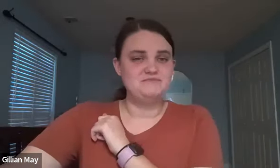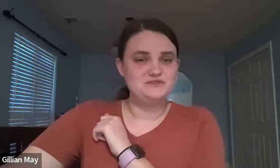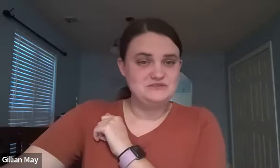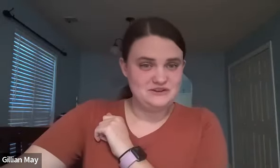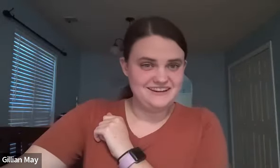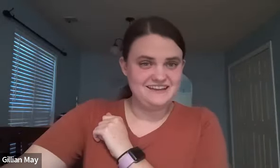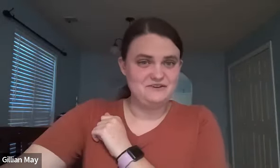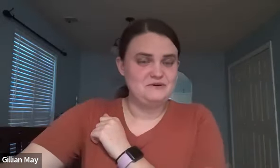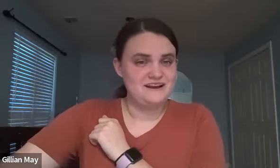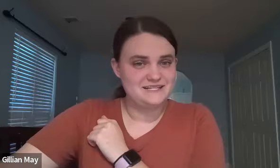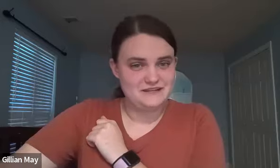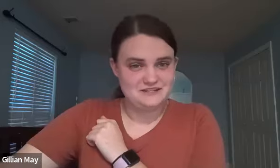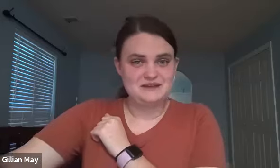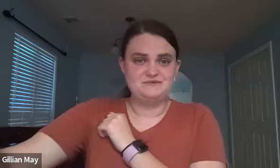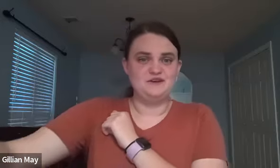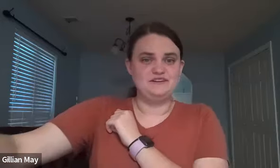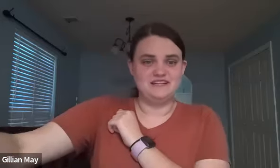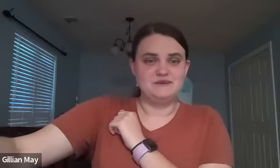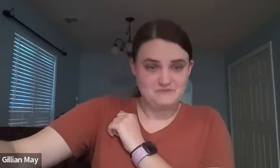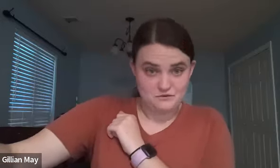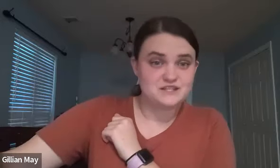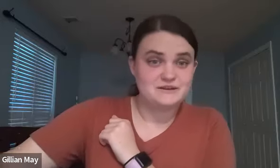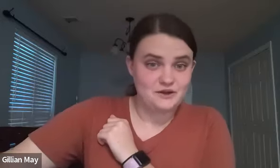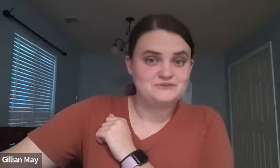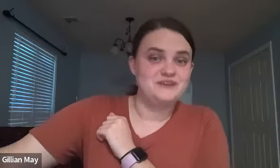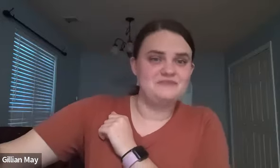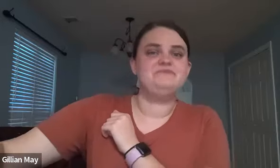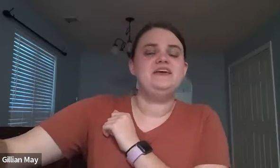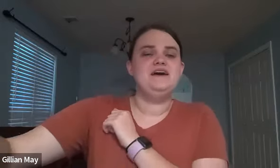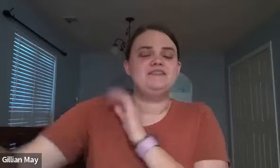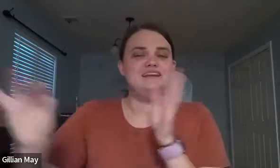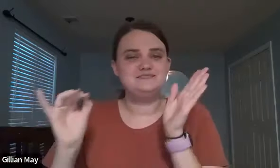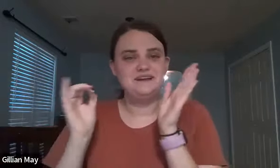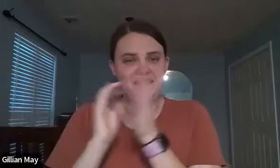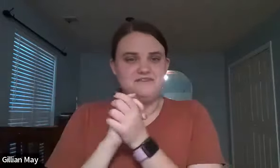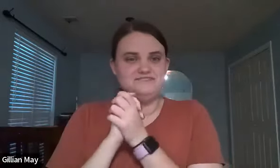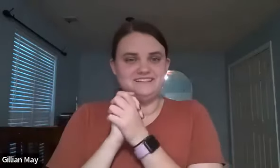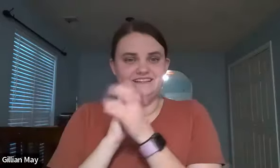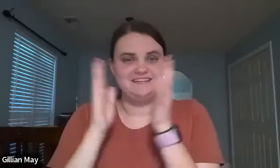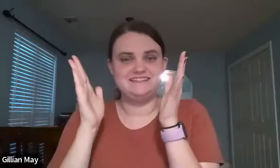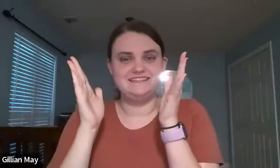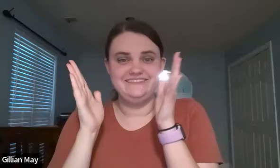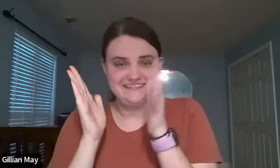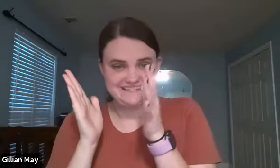so sorry if you were not expecting your name to be called next, but everyone's going to go. So the next one I have next is